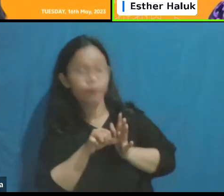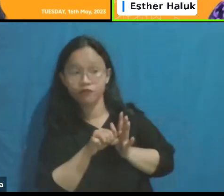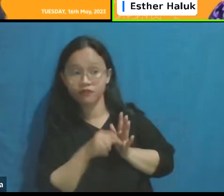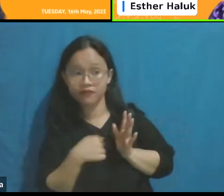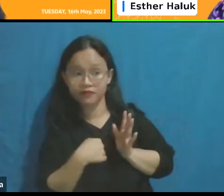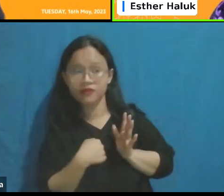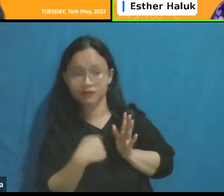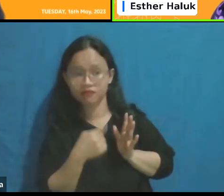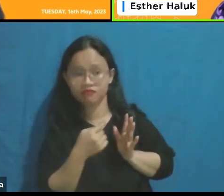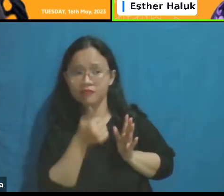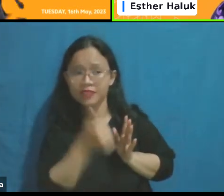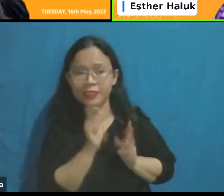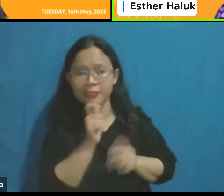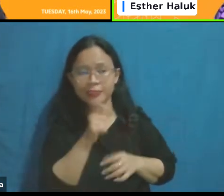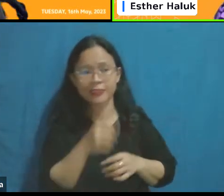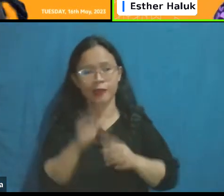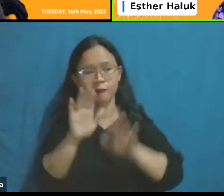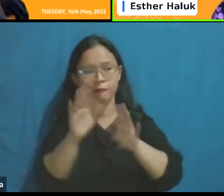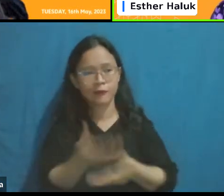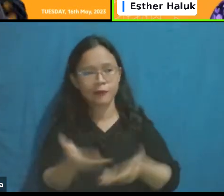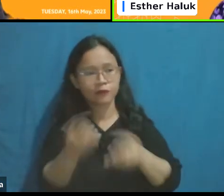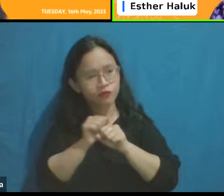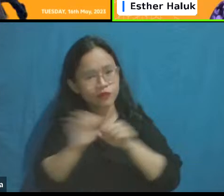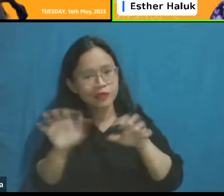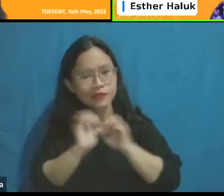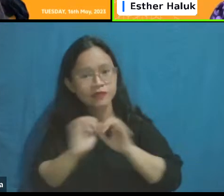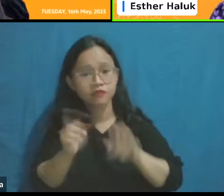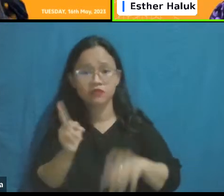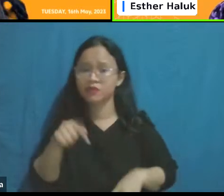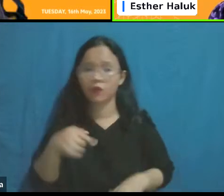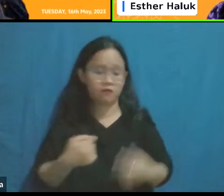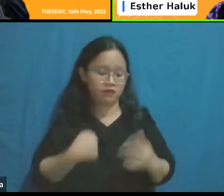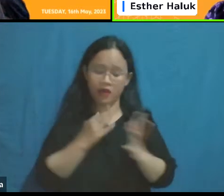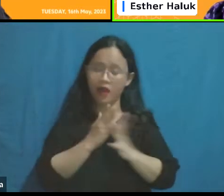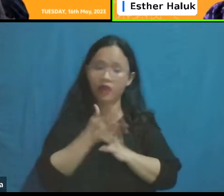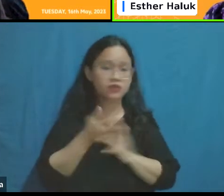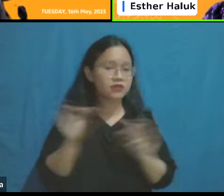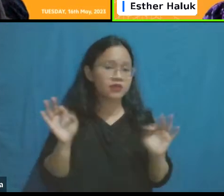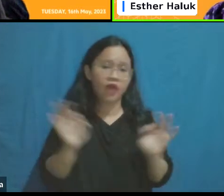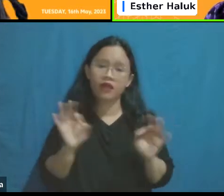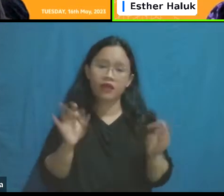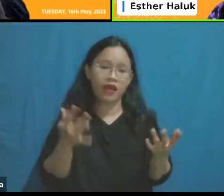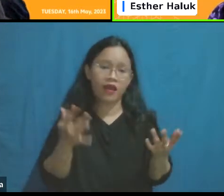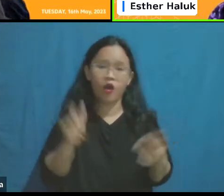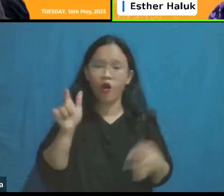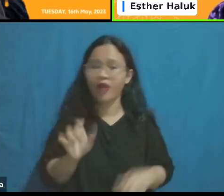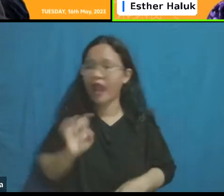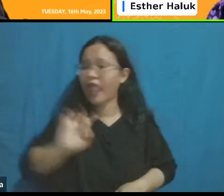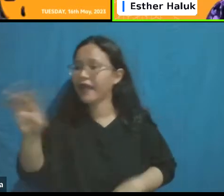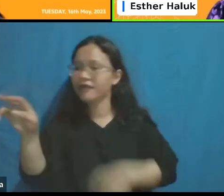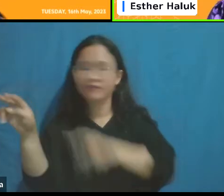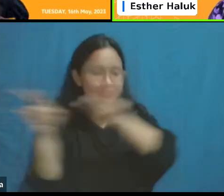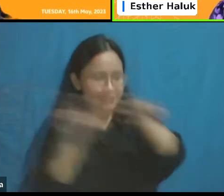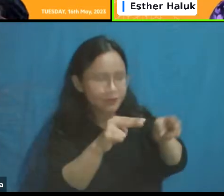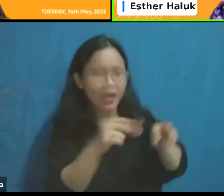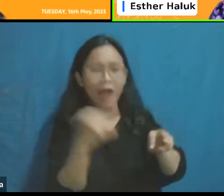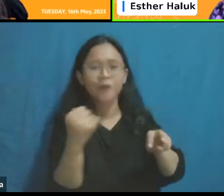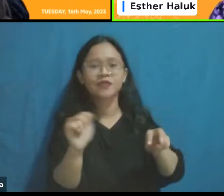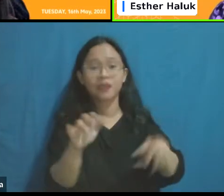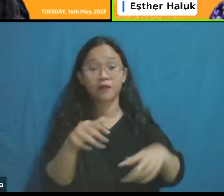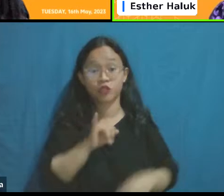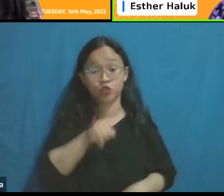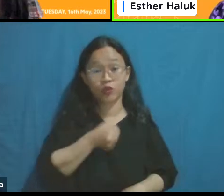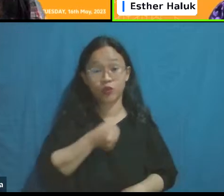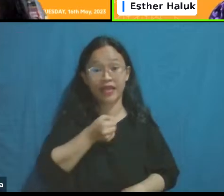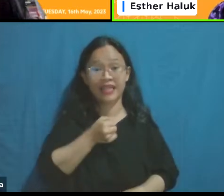no access for outsiders. Even the national journalists or Indonesian journalists are also